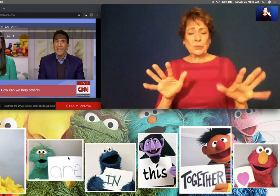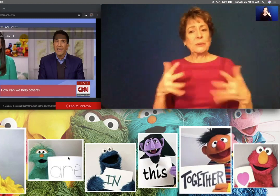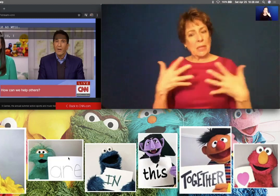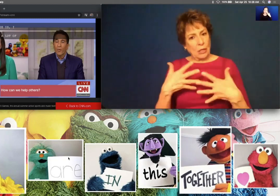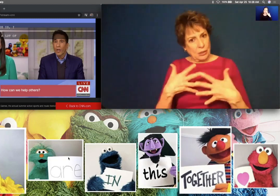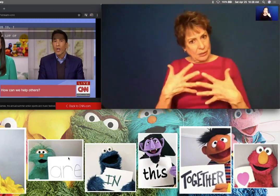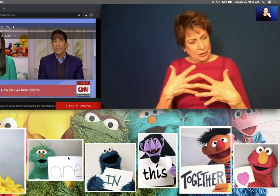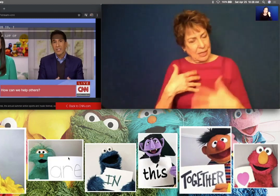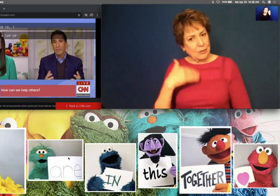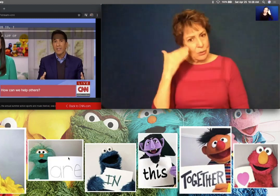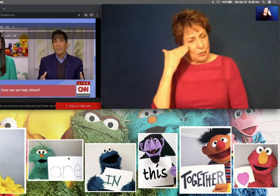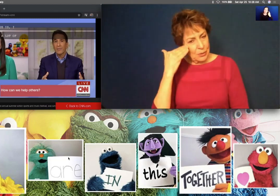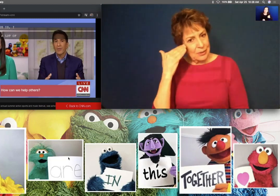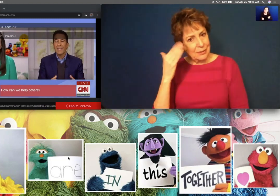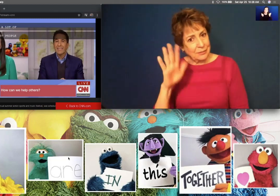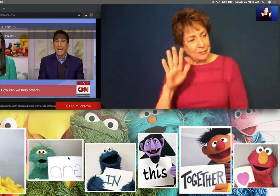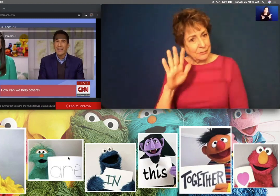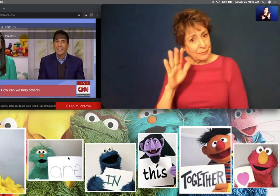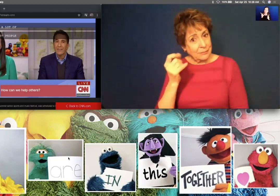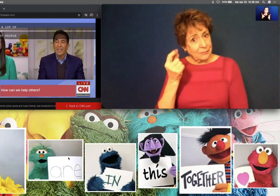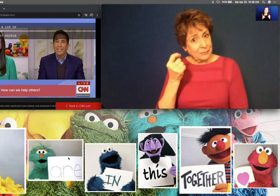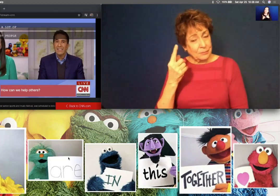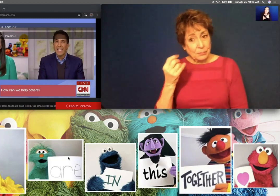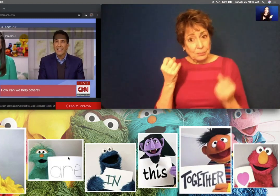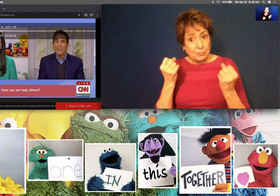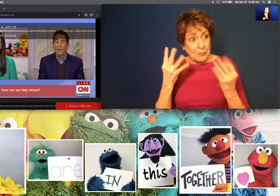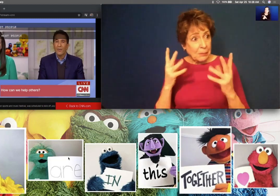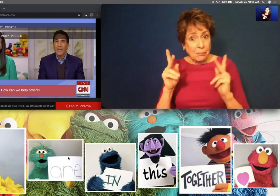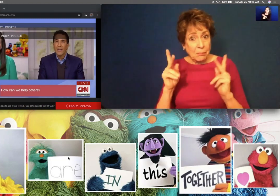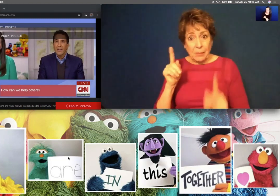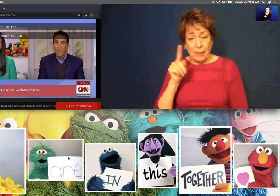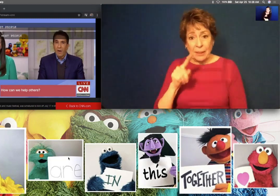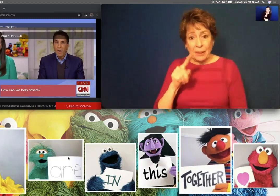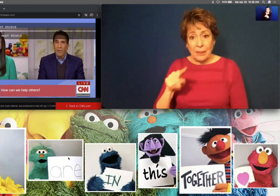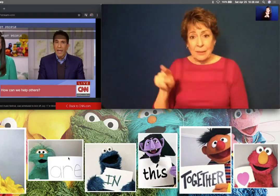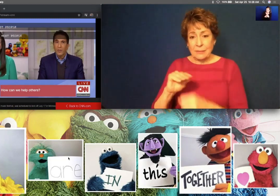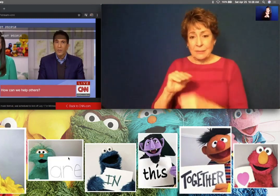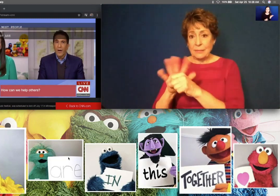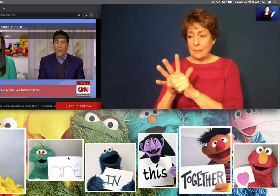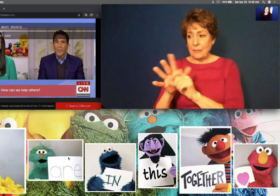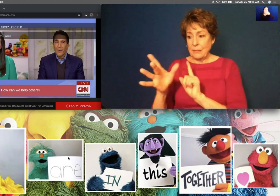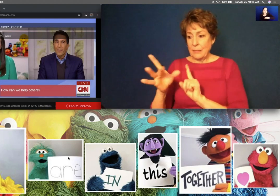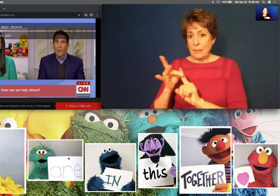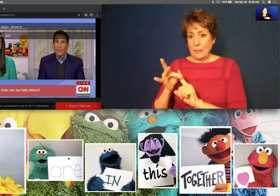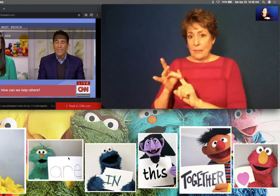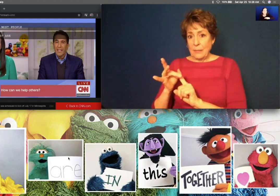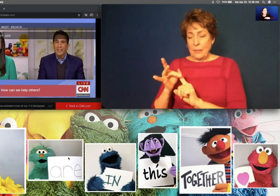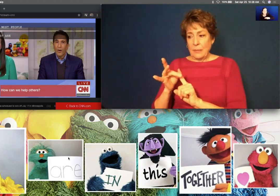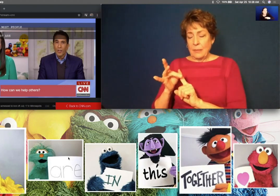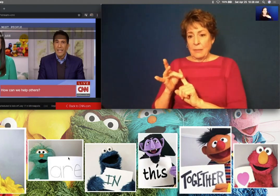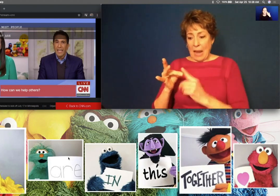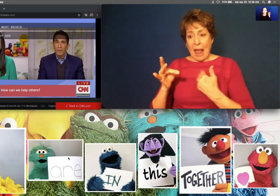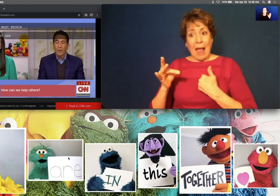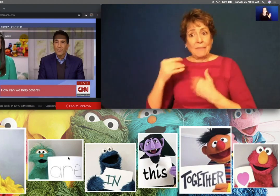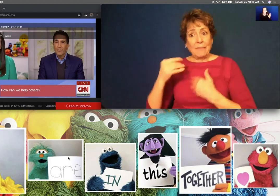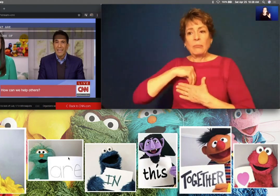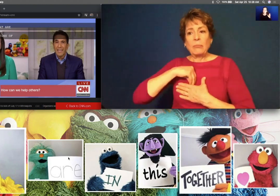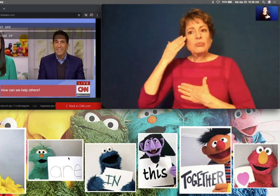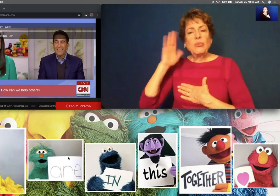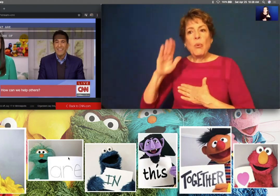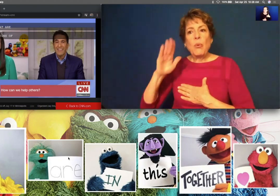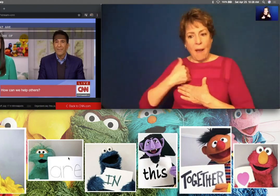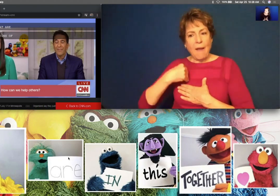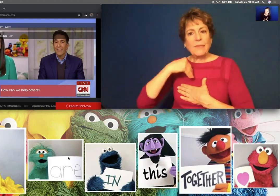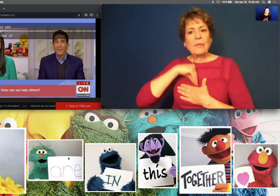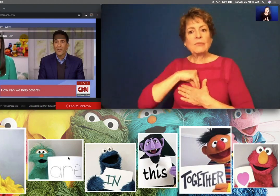don't get that sick. Most people have very few, if any, what are called symptoms or any signs of getting sick. So remember that